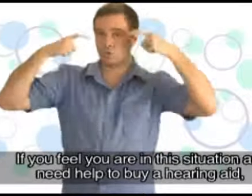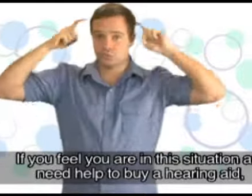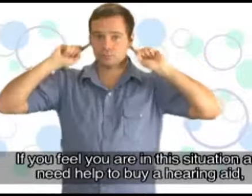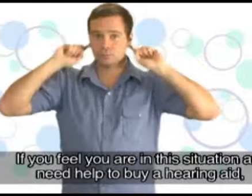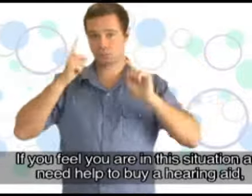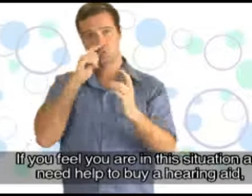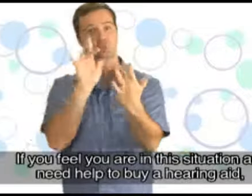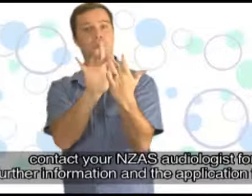aid,